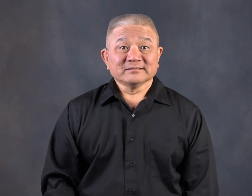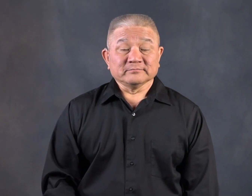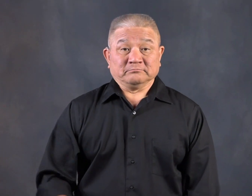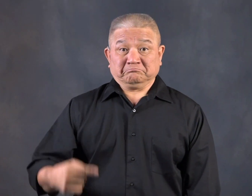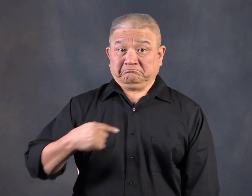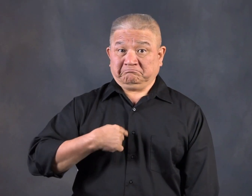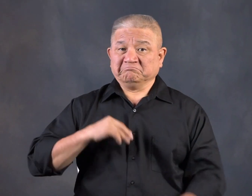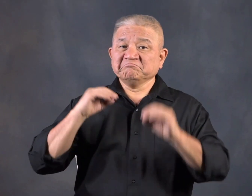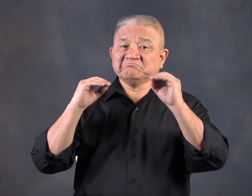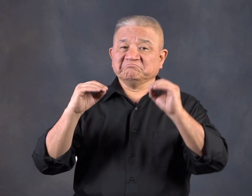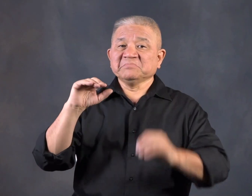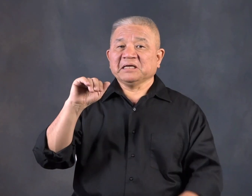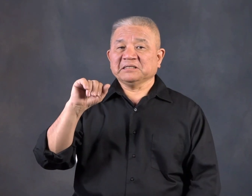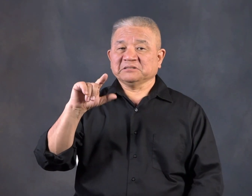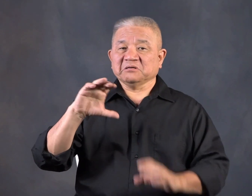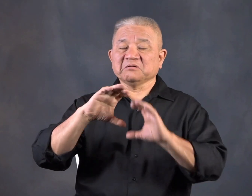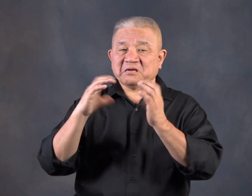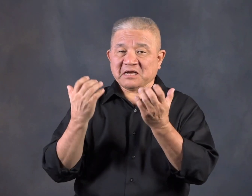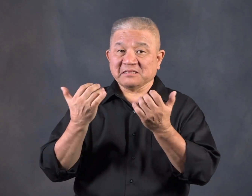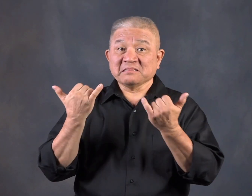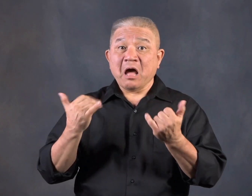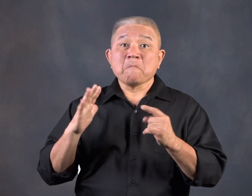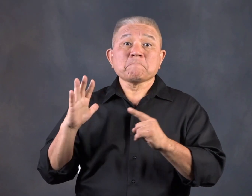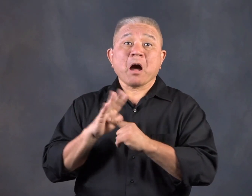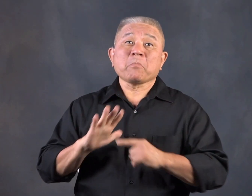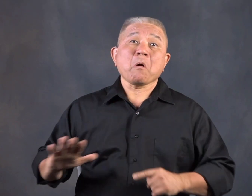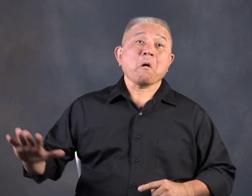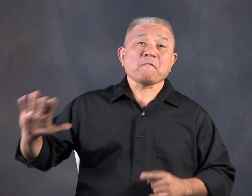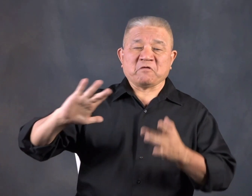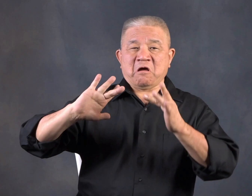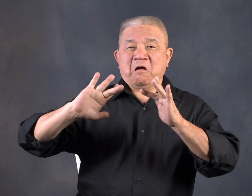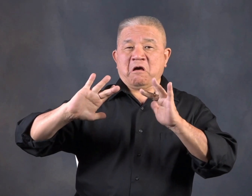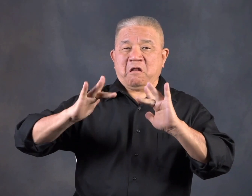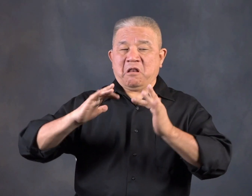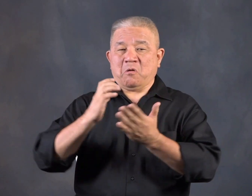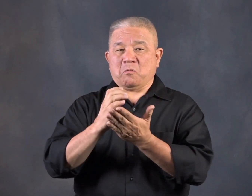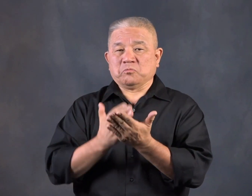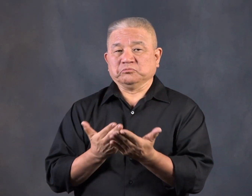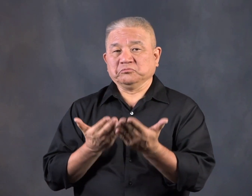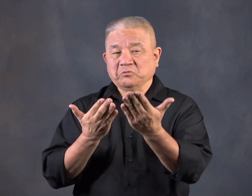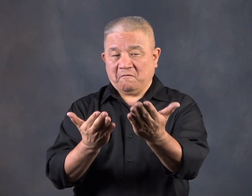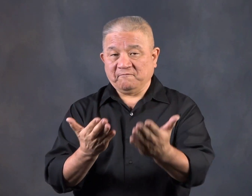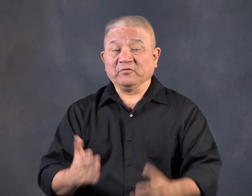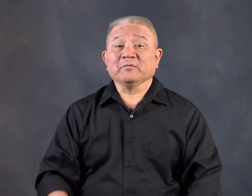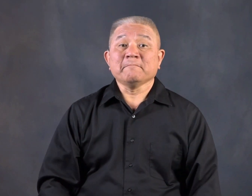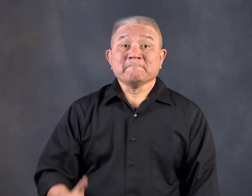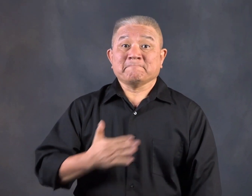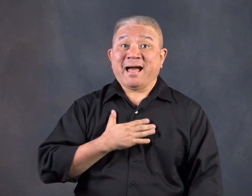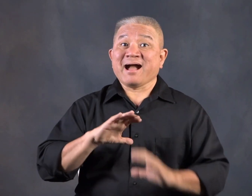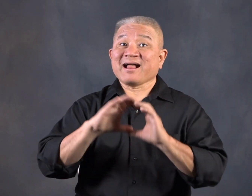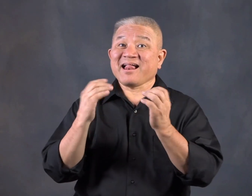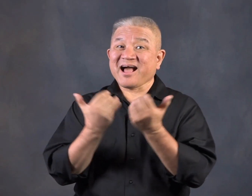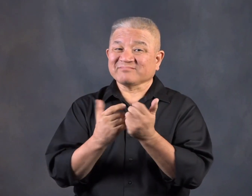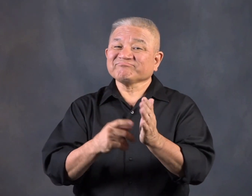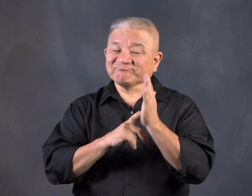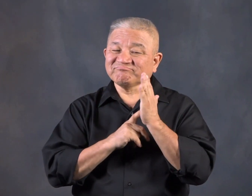I teach American Sign Language. Now, sign language classes offered online is becoming more and